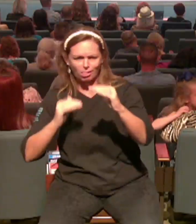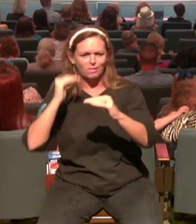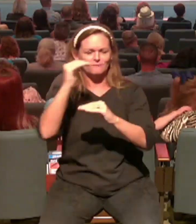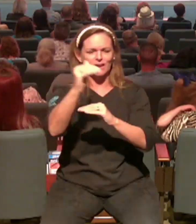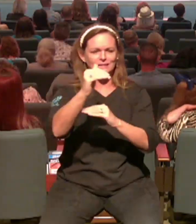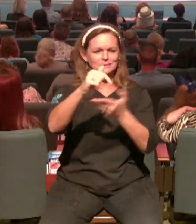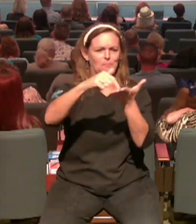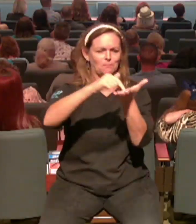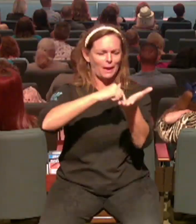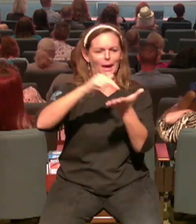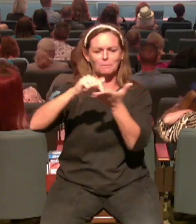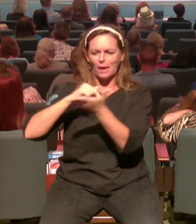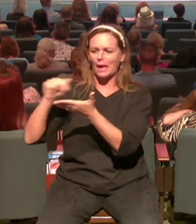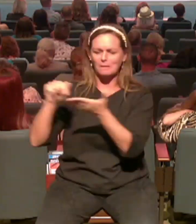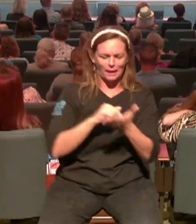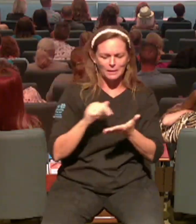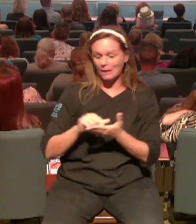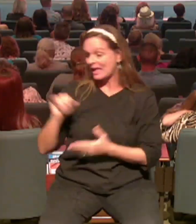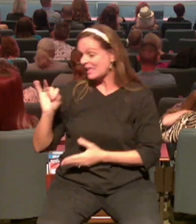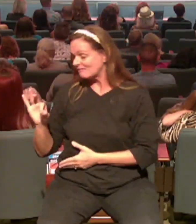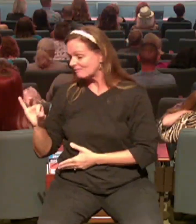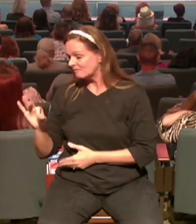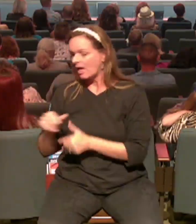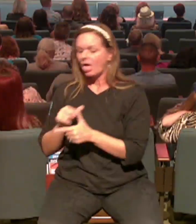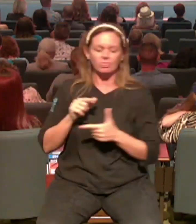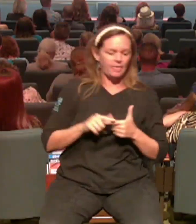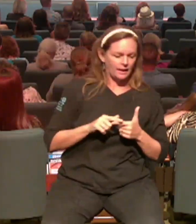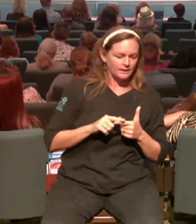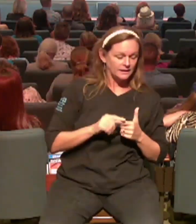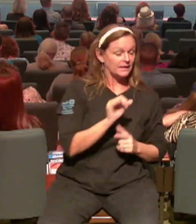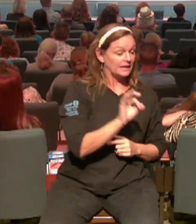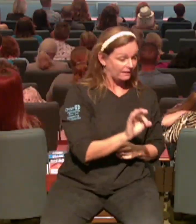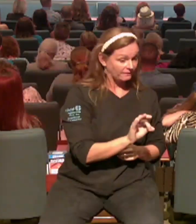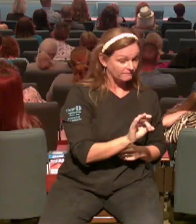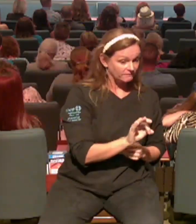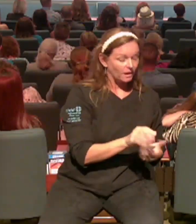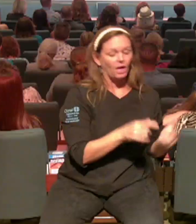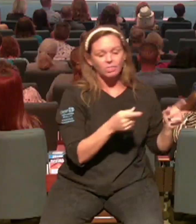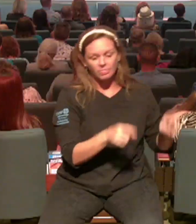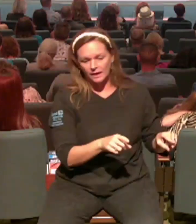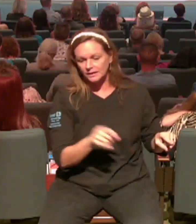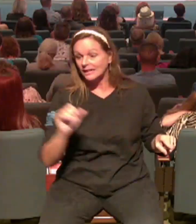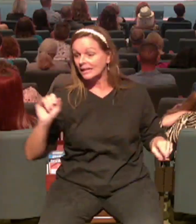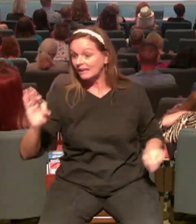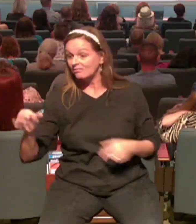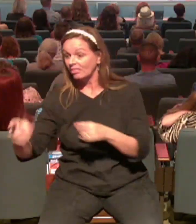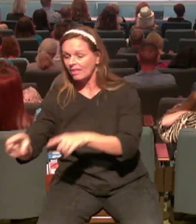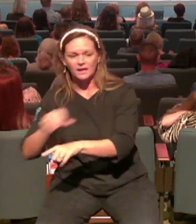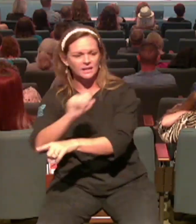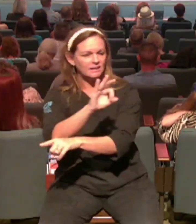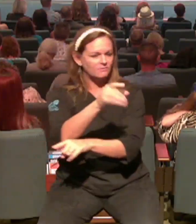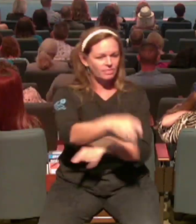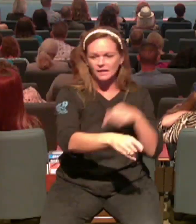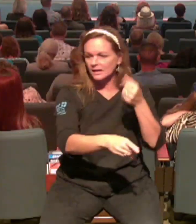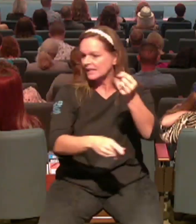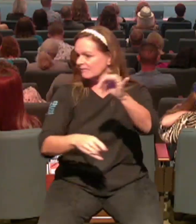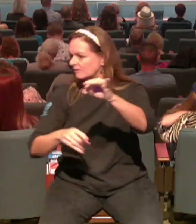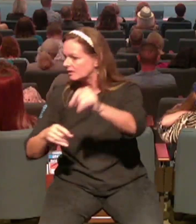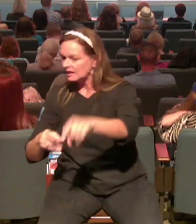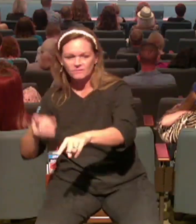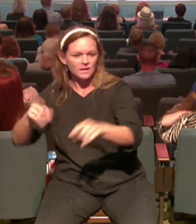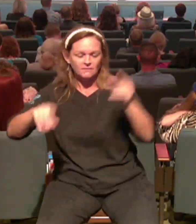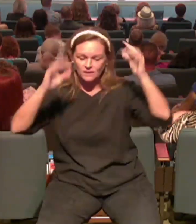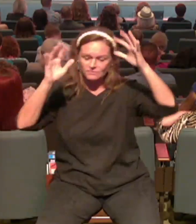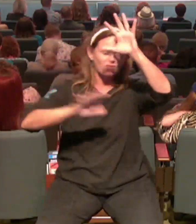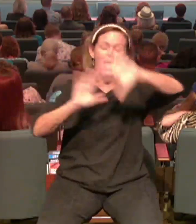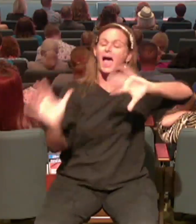world that is performance based, and it is completely contradictory to the grace of God. Because the Bible says here, this is